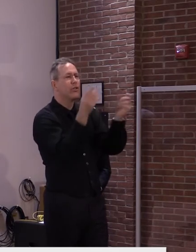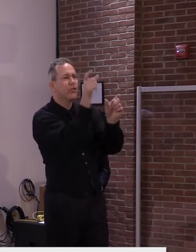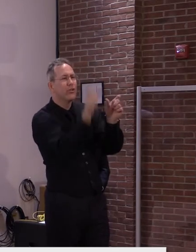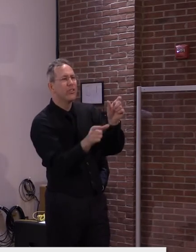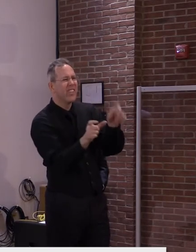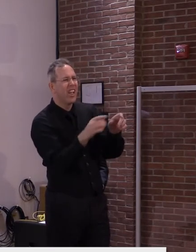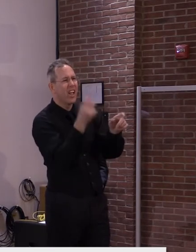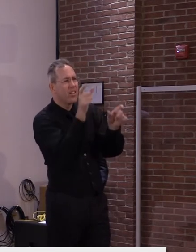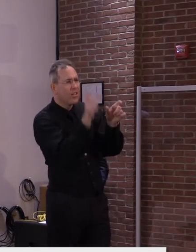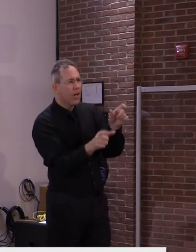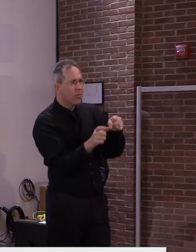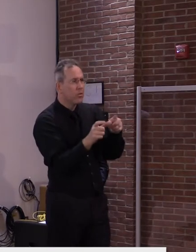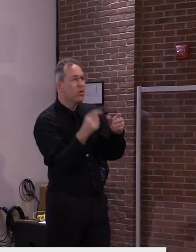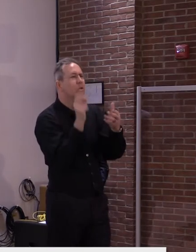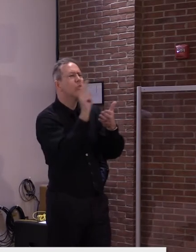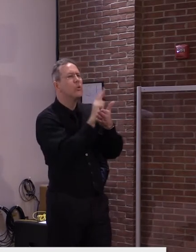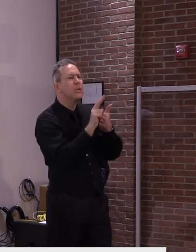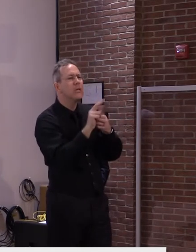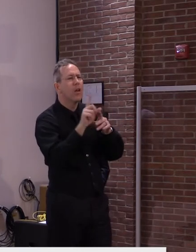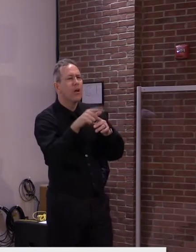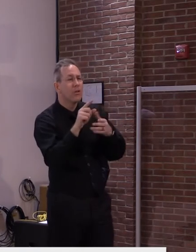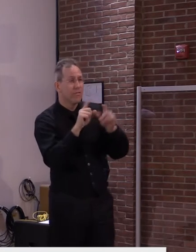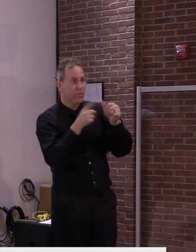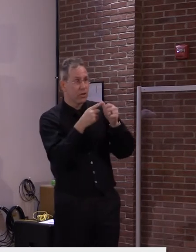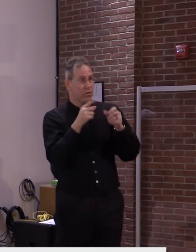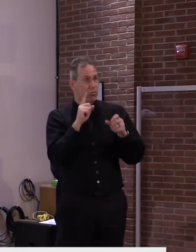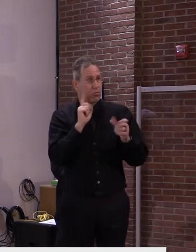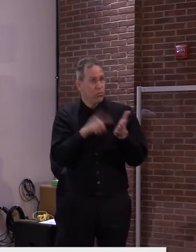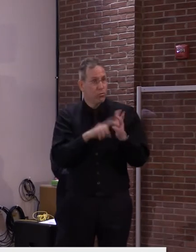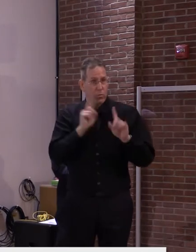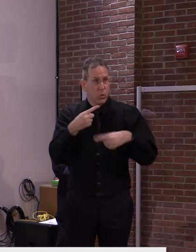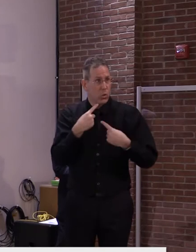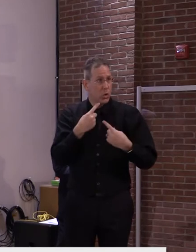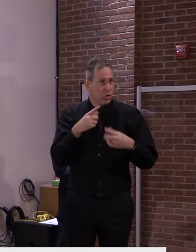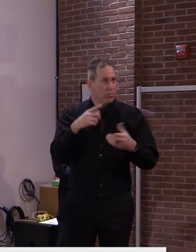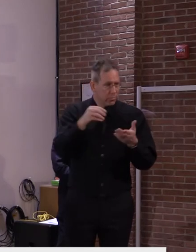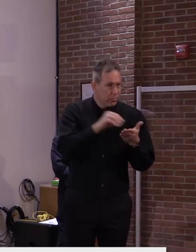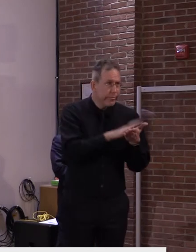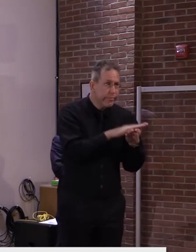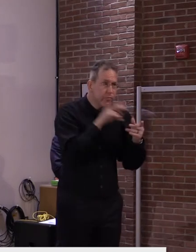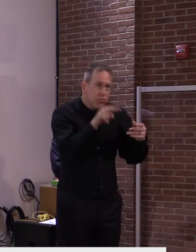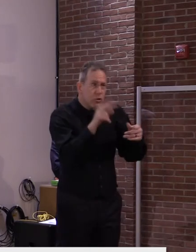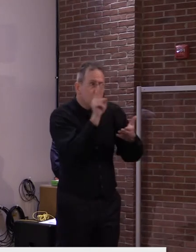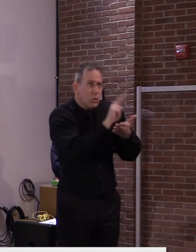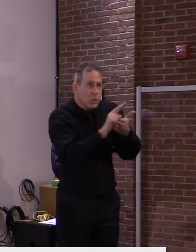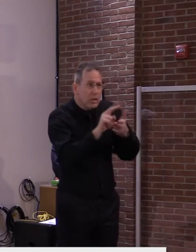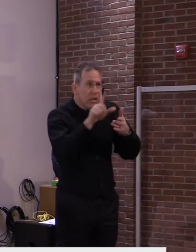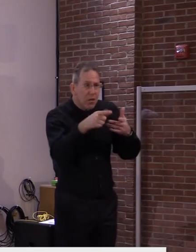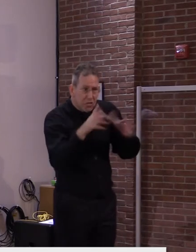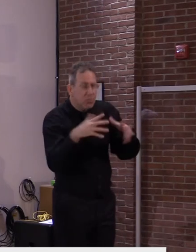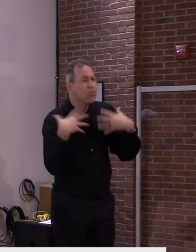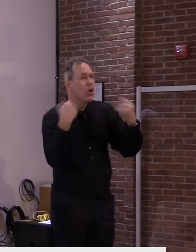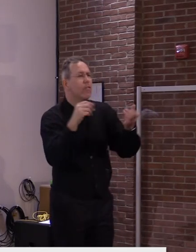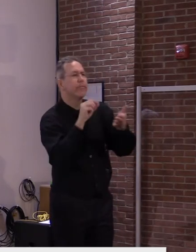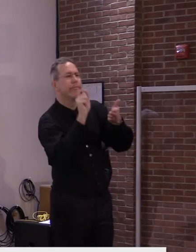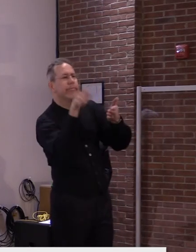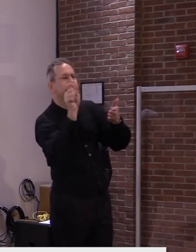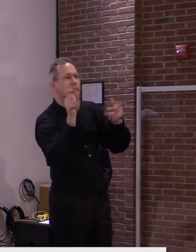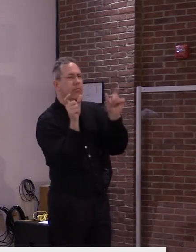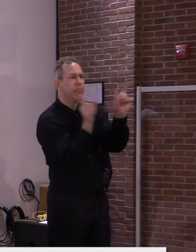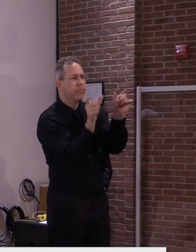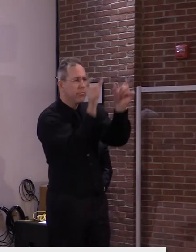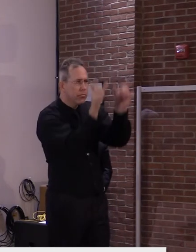pass without a new case. So that's another thing that could be very misleading, whereas on